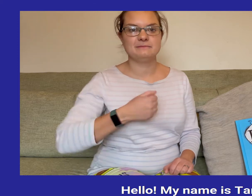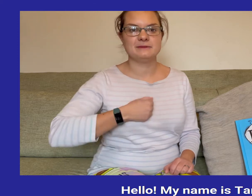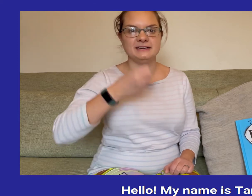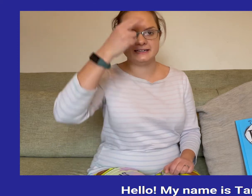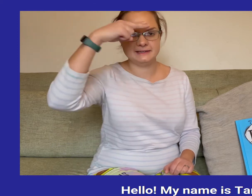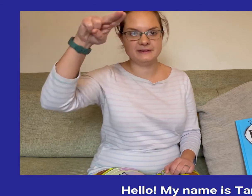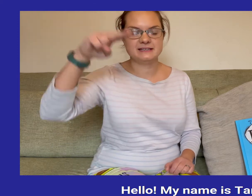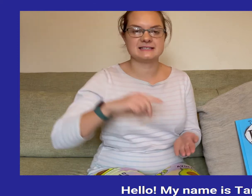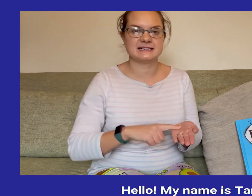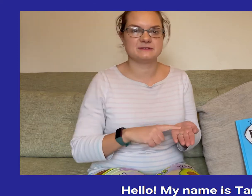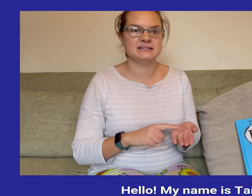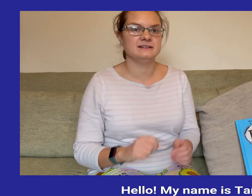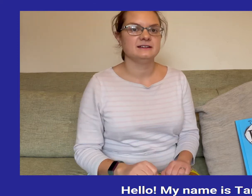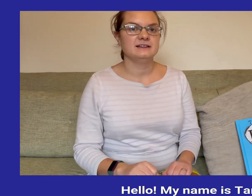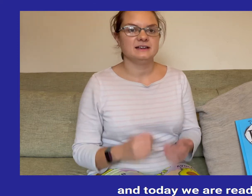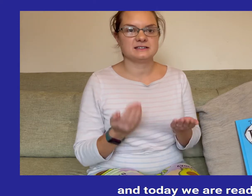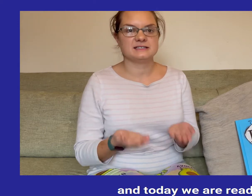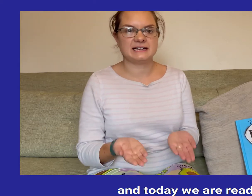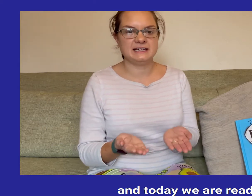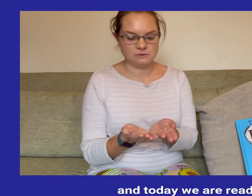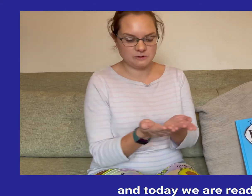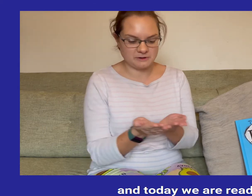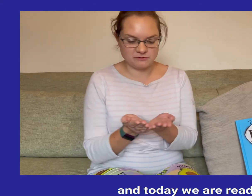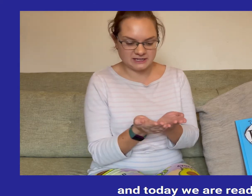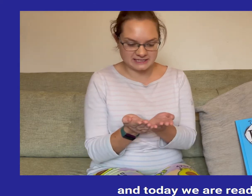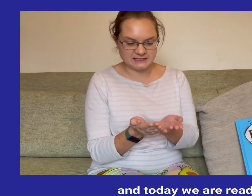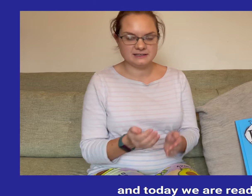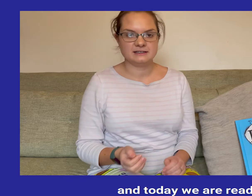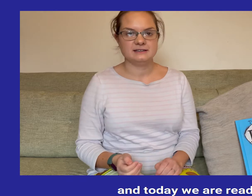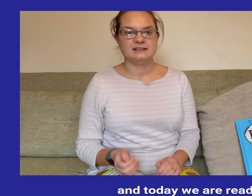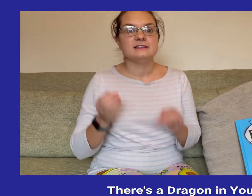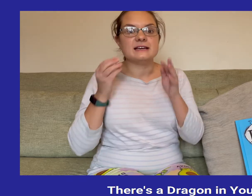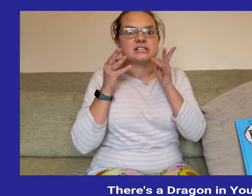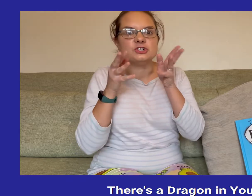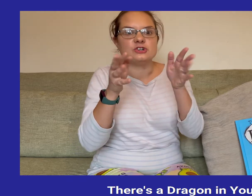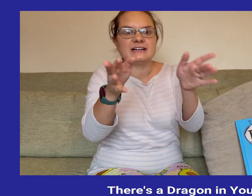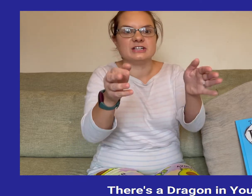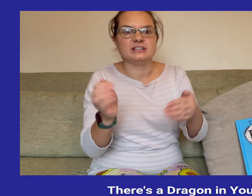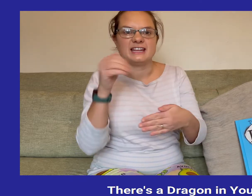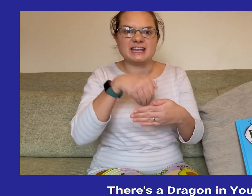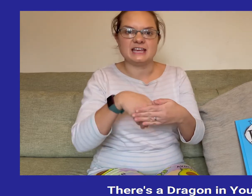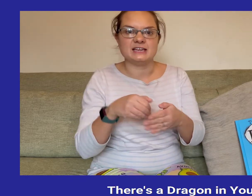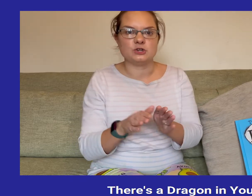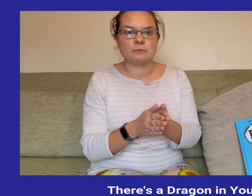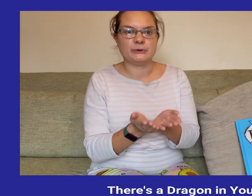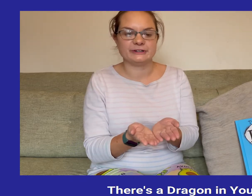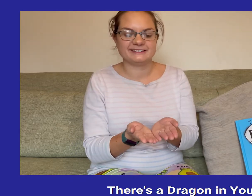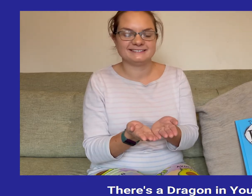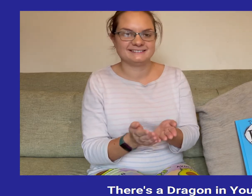my name is Tamsin, and today we'll be reading There's a Dragon in Your Book.